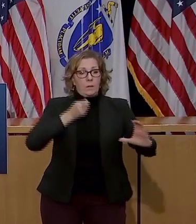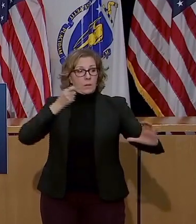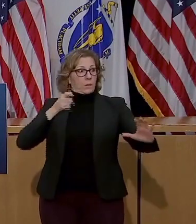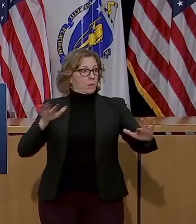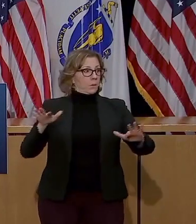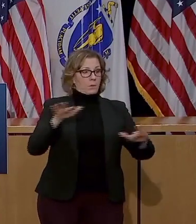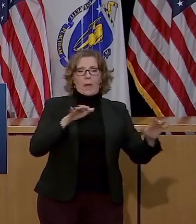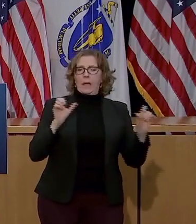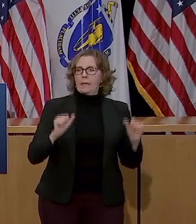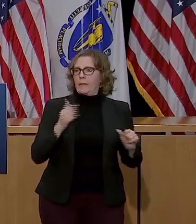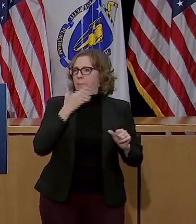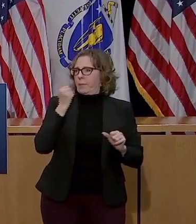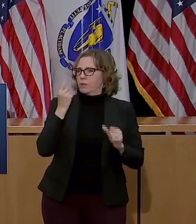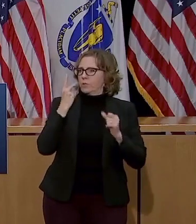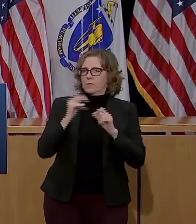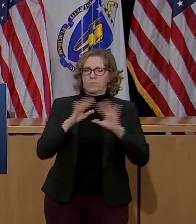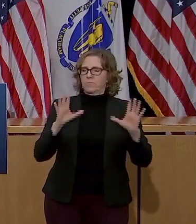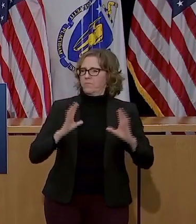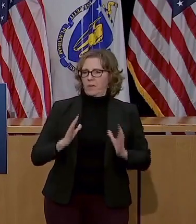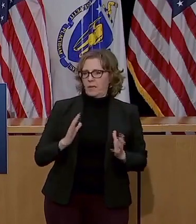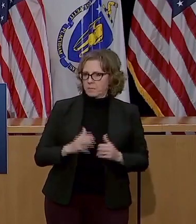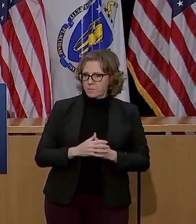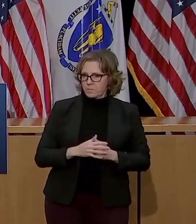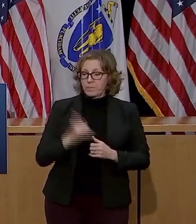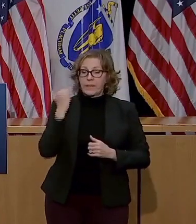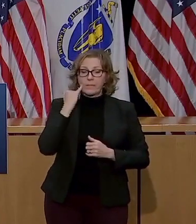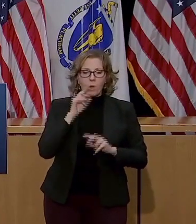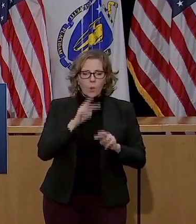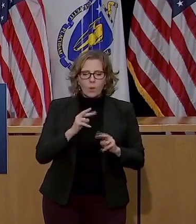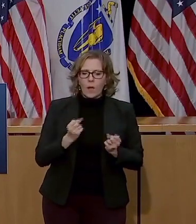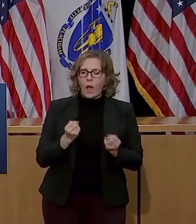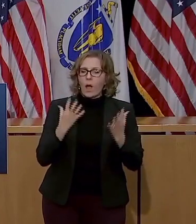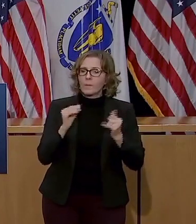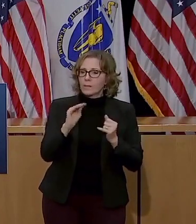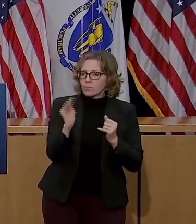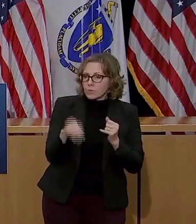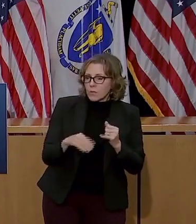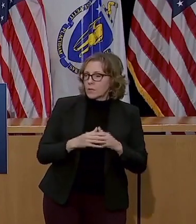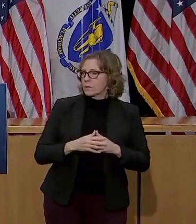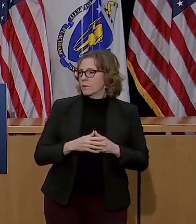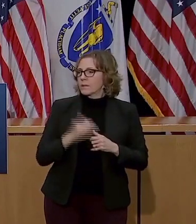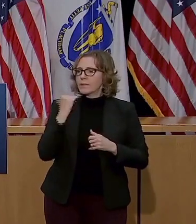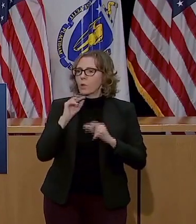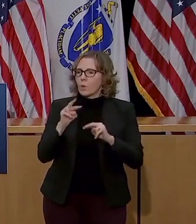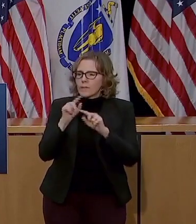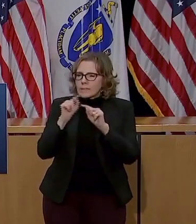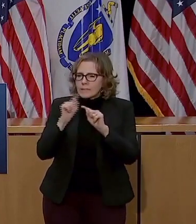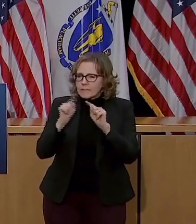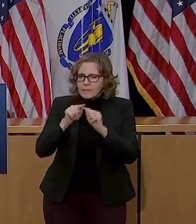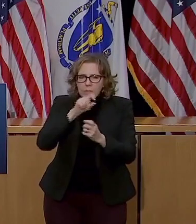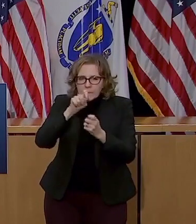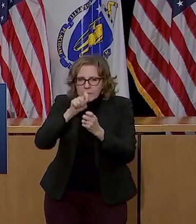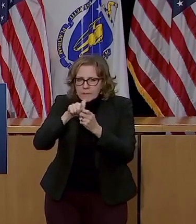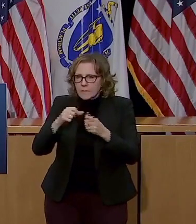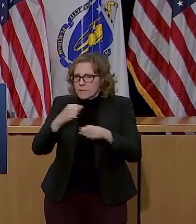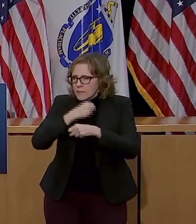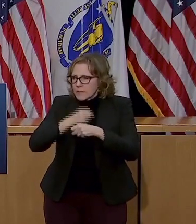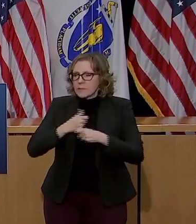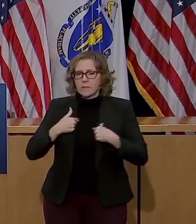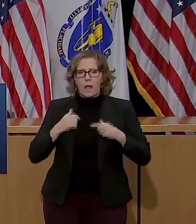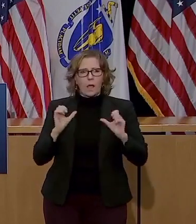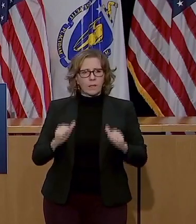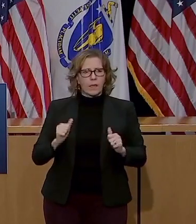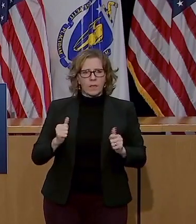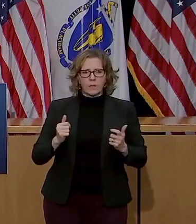case counts per 100,000, when I'm looking at a lot of the other elements that are on those sites, for